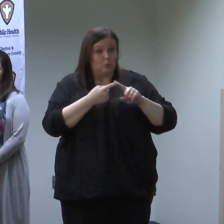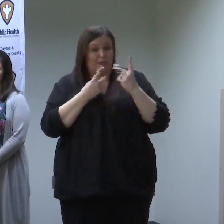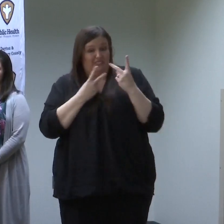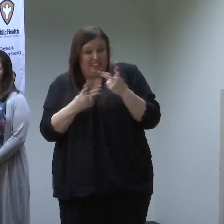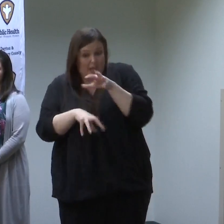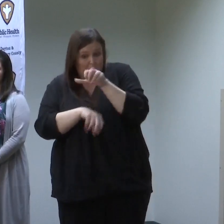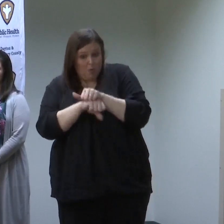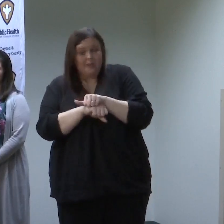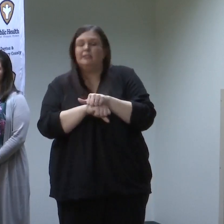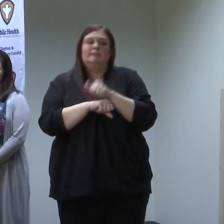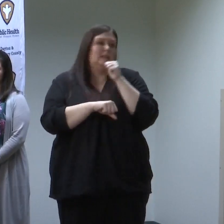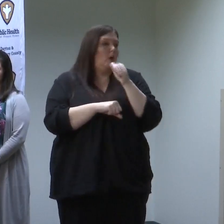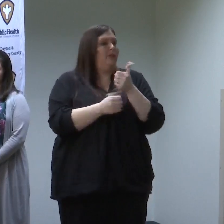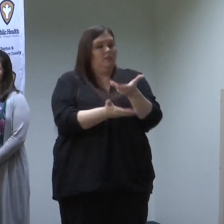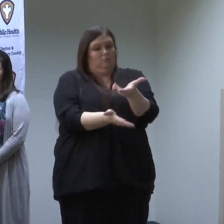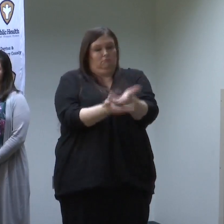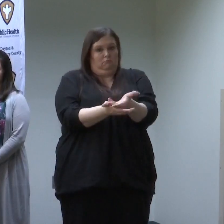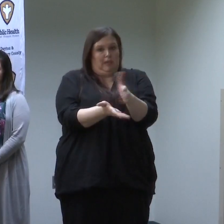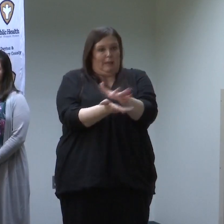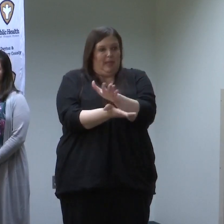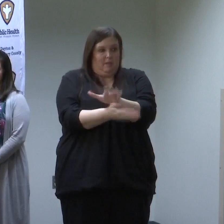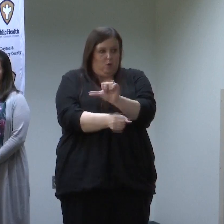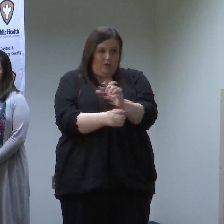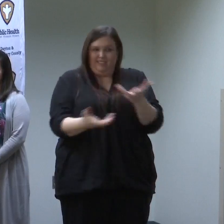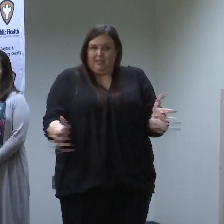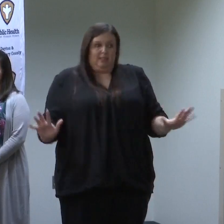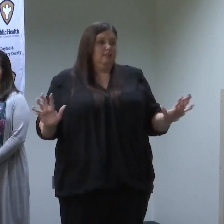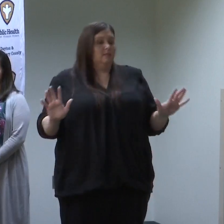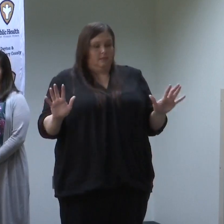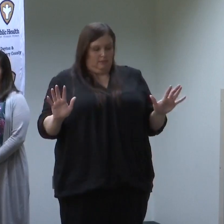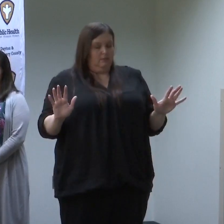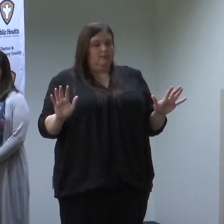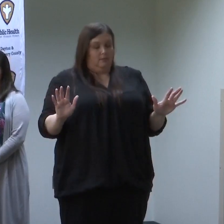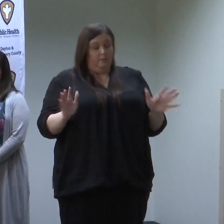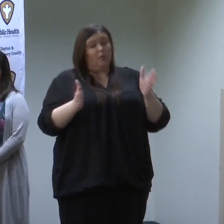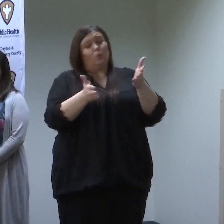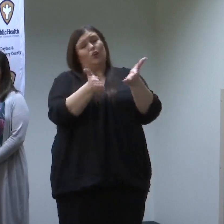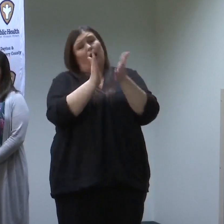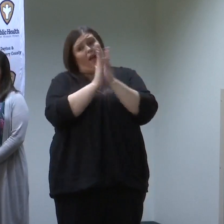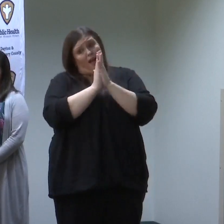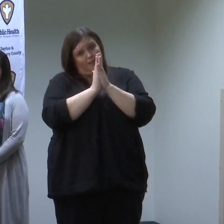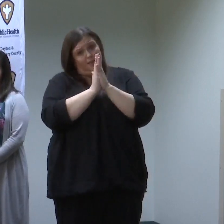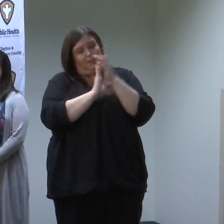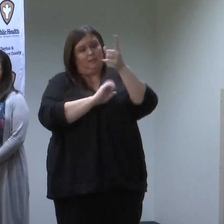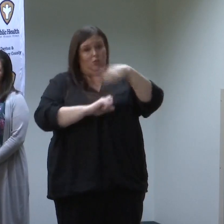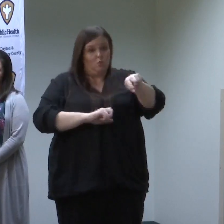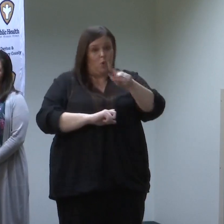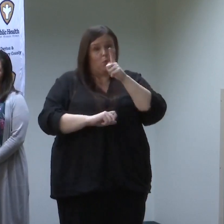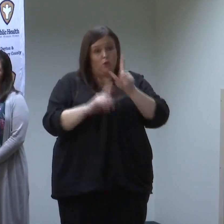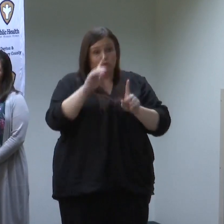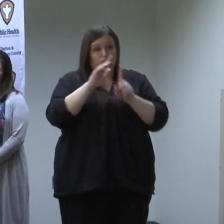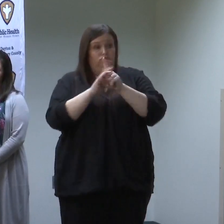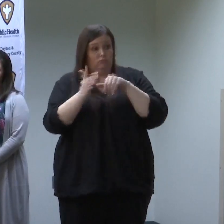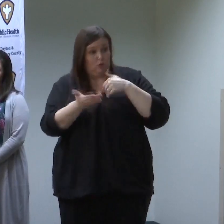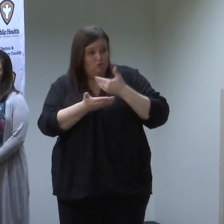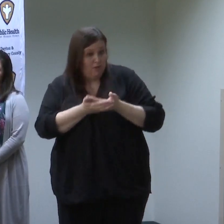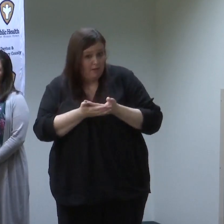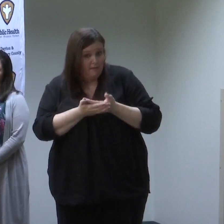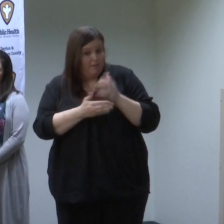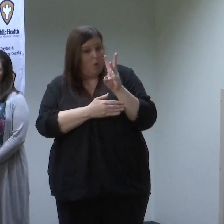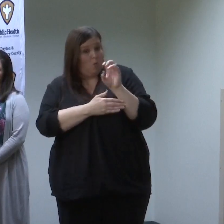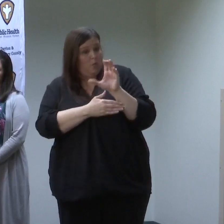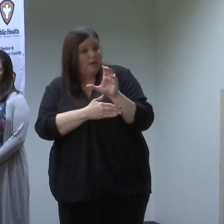need documentation to be brought for those infants. And we're asking clients that come to our WIC centers